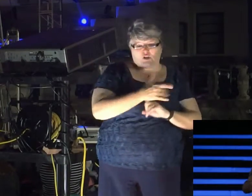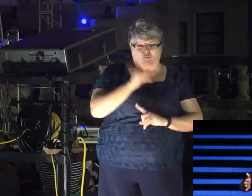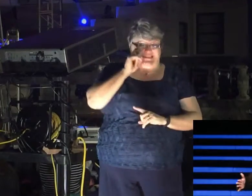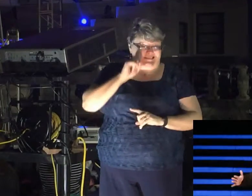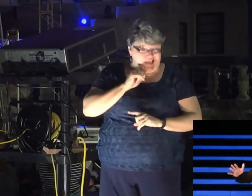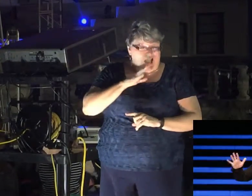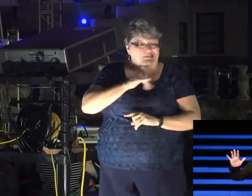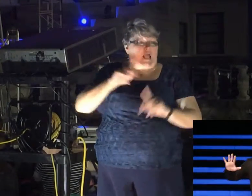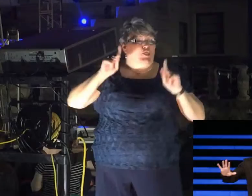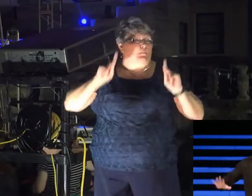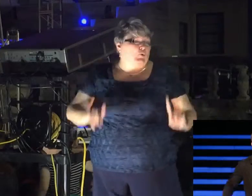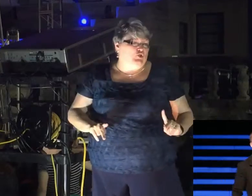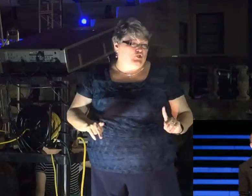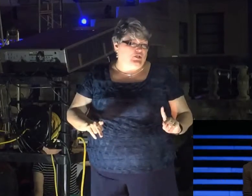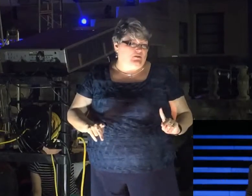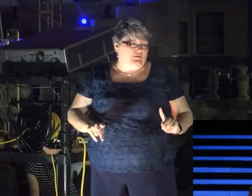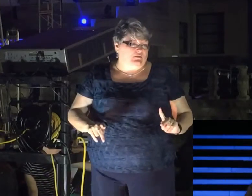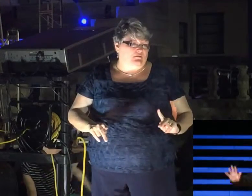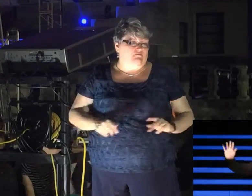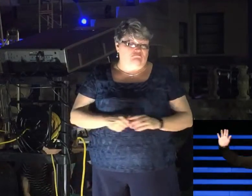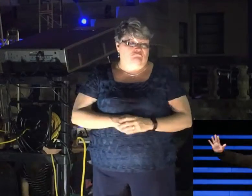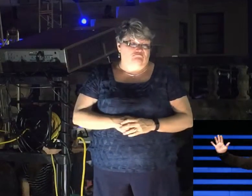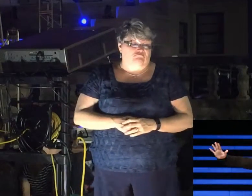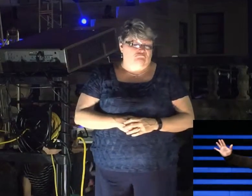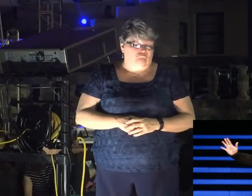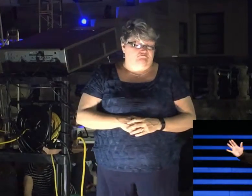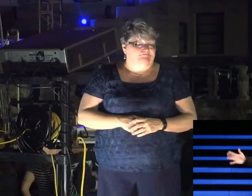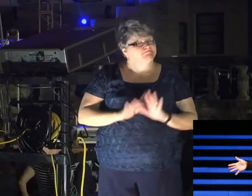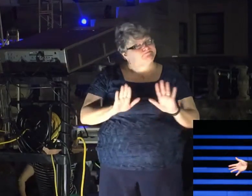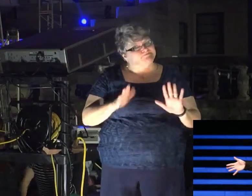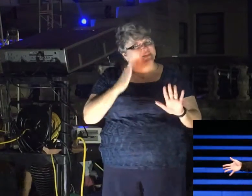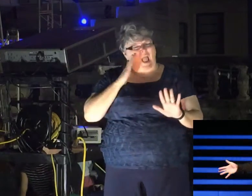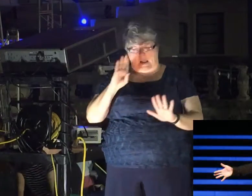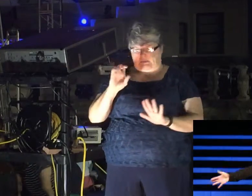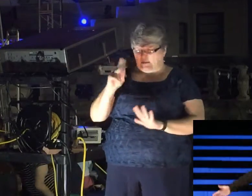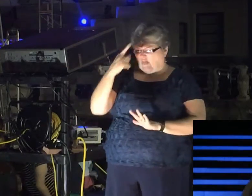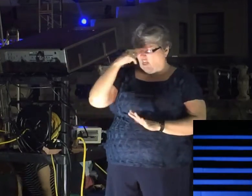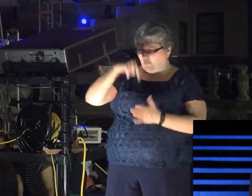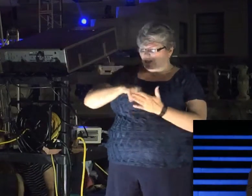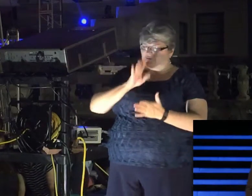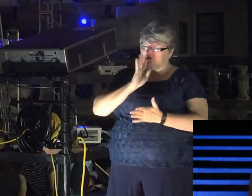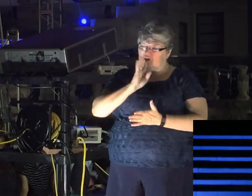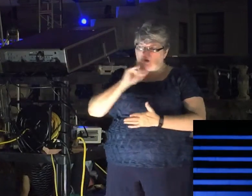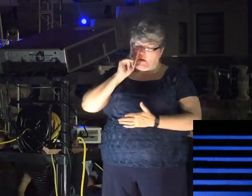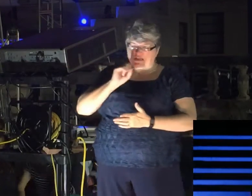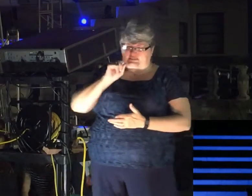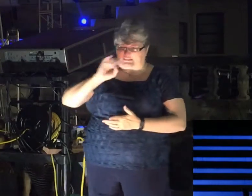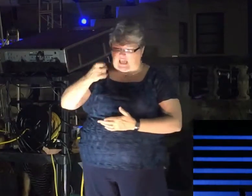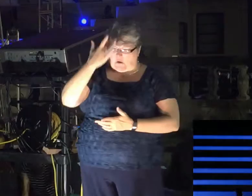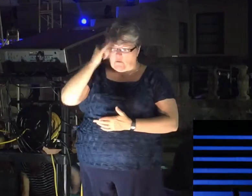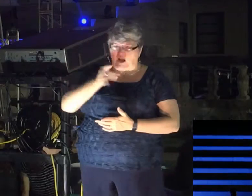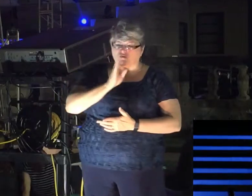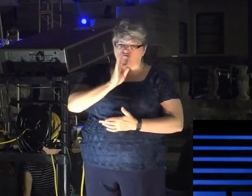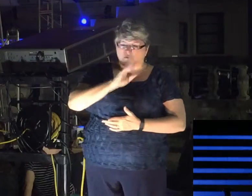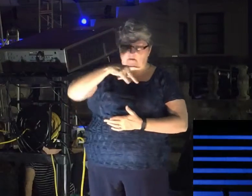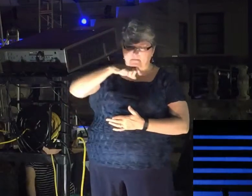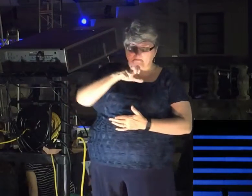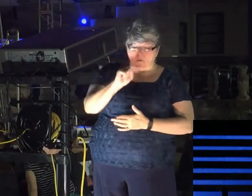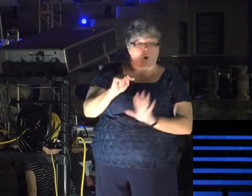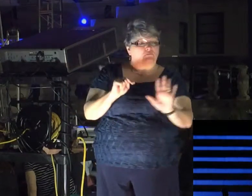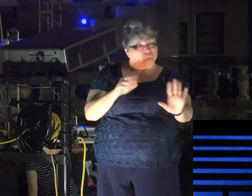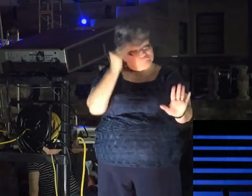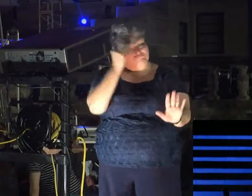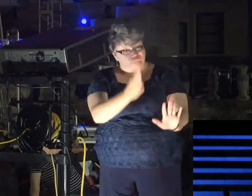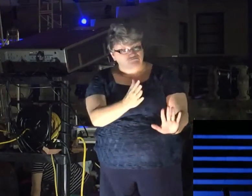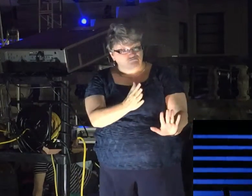our culture between sex and personhood. Right? And you go, well, Ben, I thought this was a talk on sex. Why are you talking